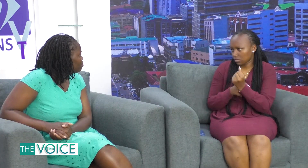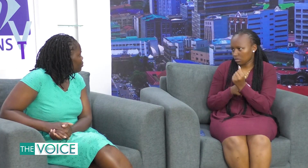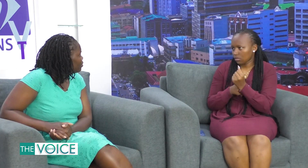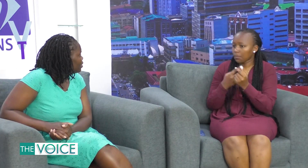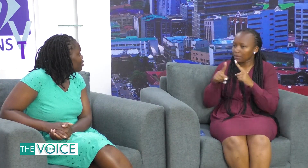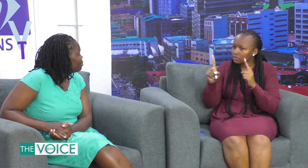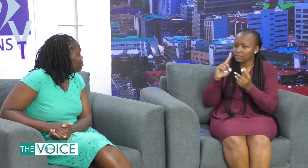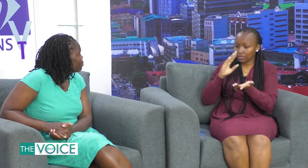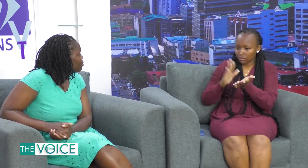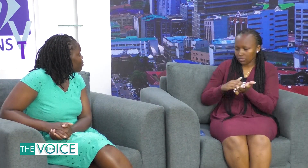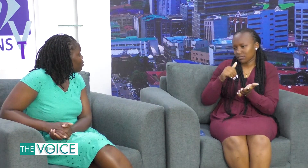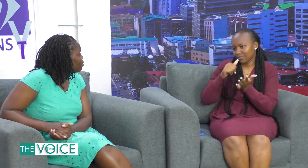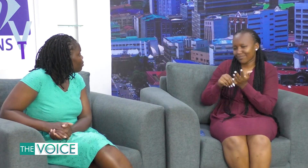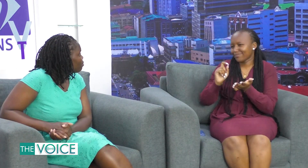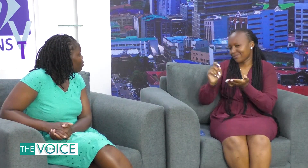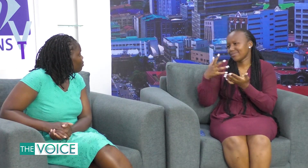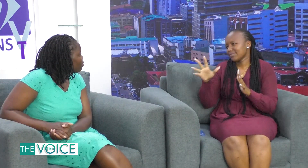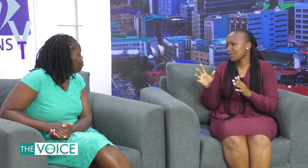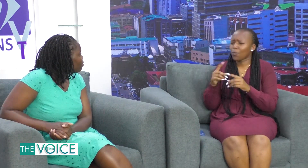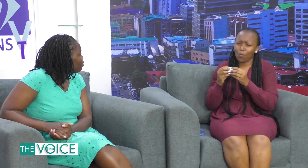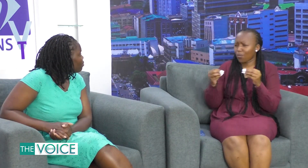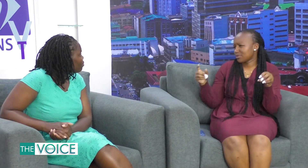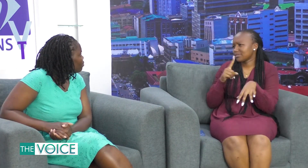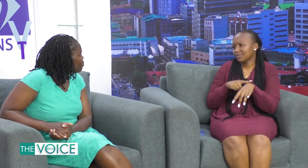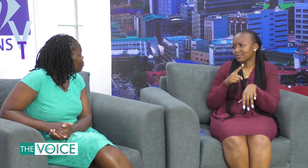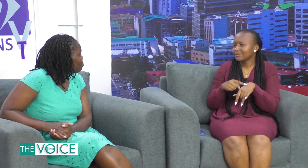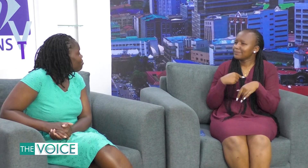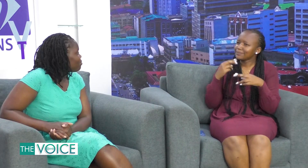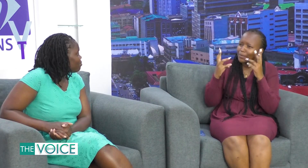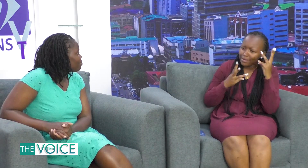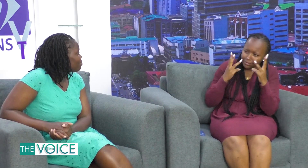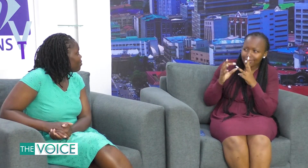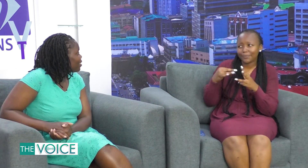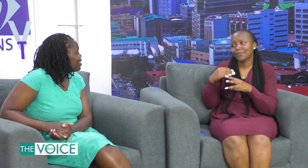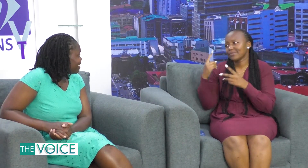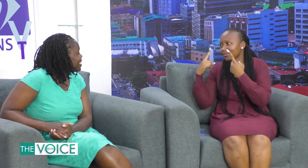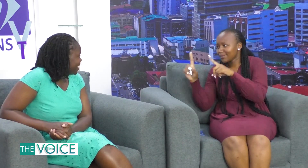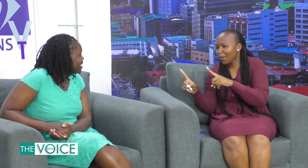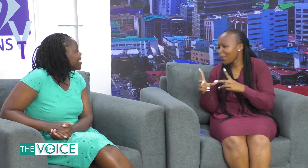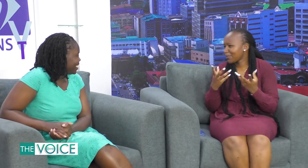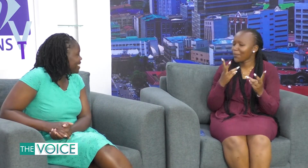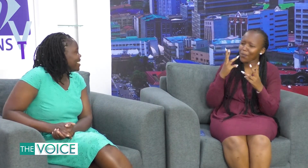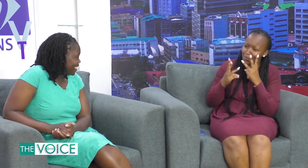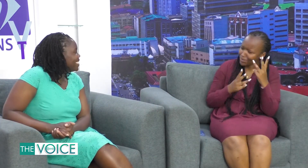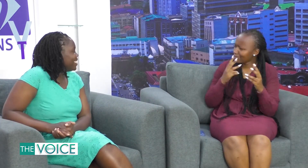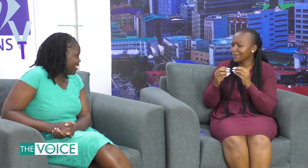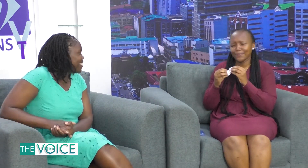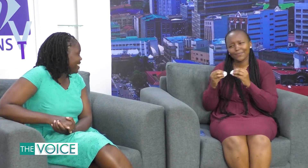library course. And they also accepted and I got the sponsorship. So when I registered, I was very much worried